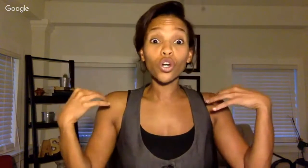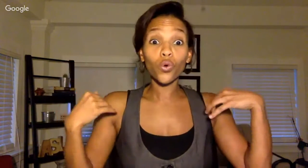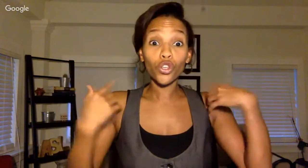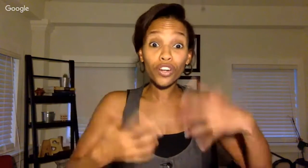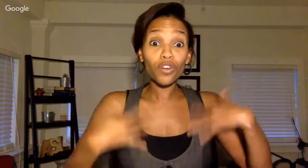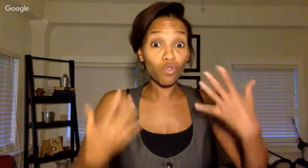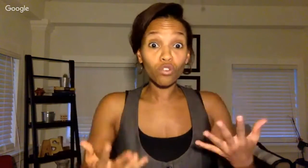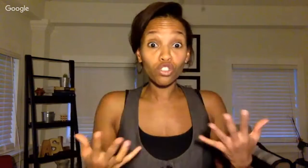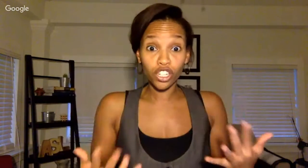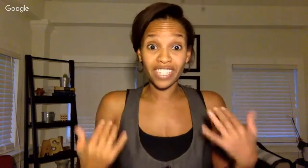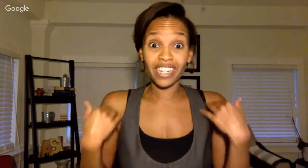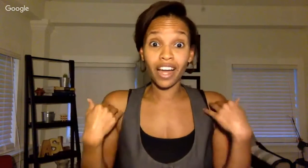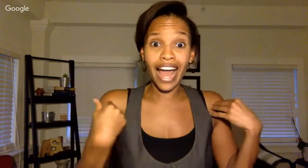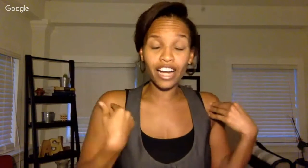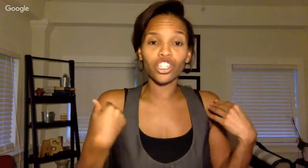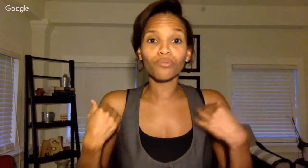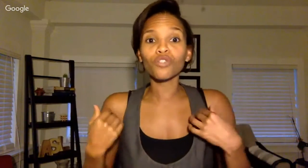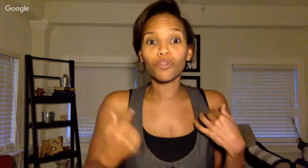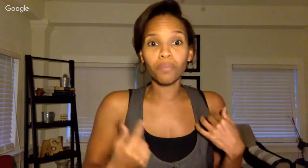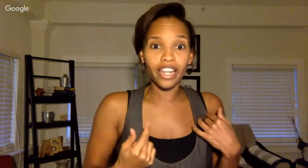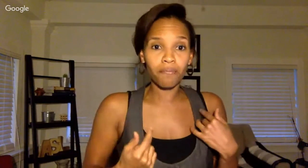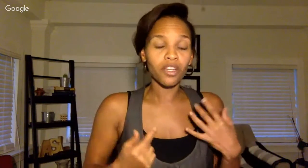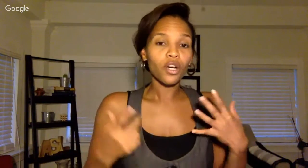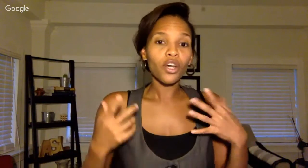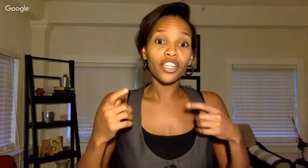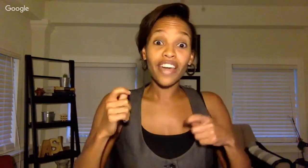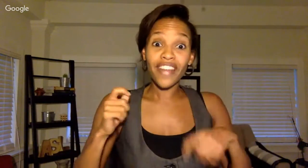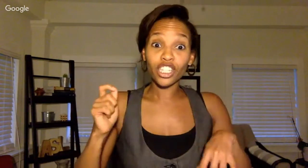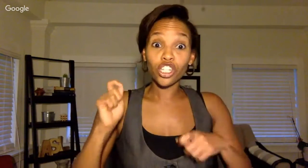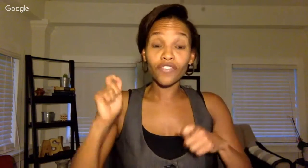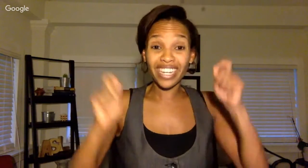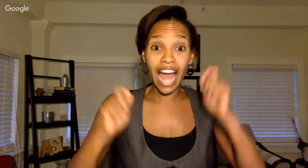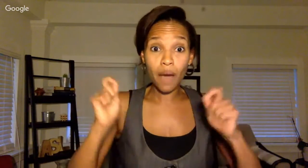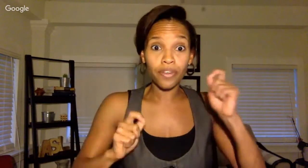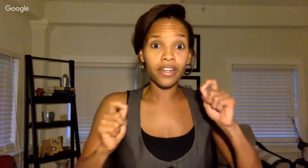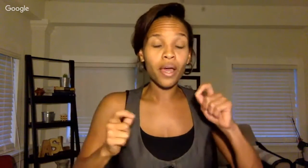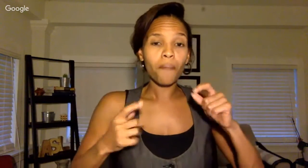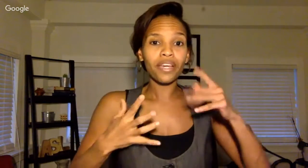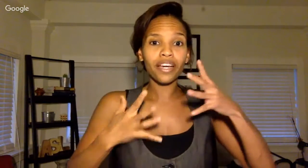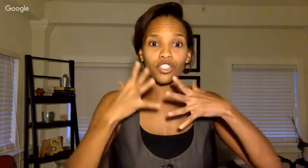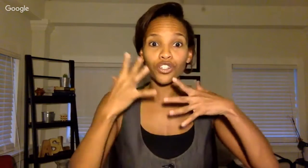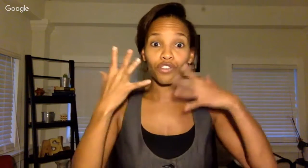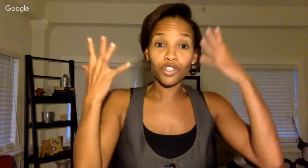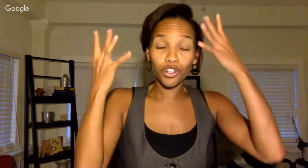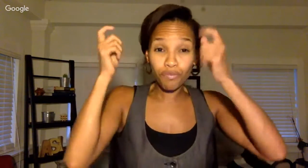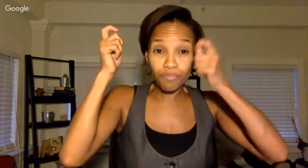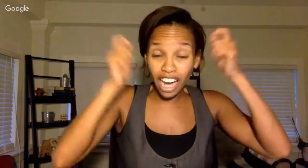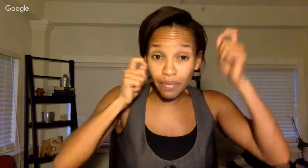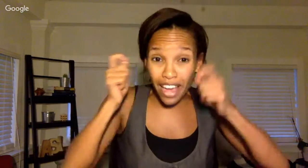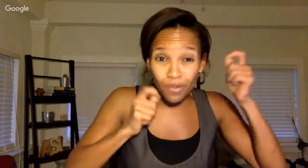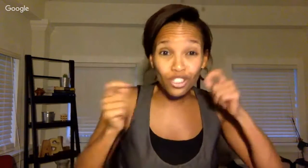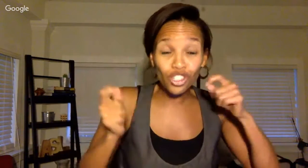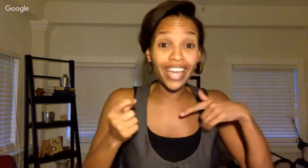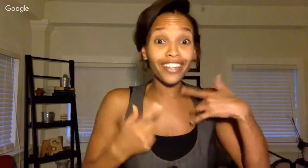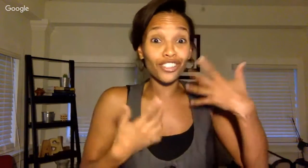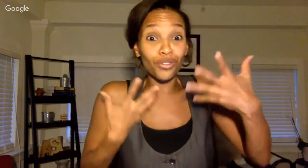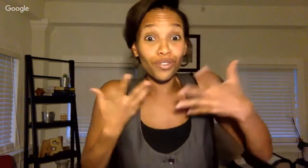so you can role shift and not actually move your body. And that shift can happen because your non-manuals change and you